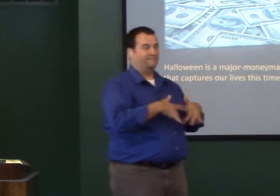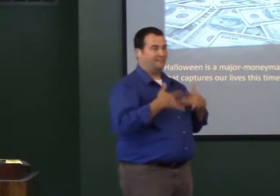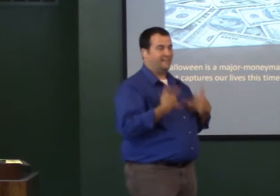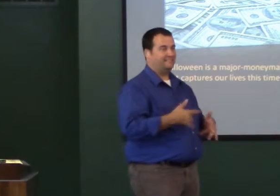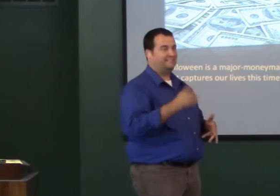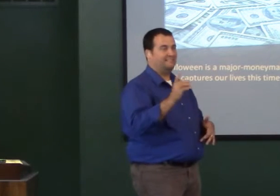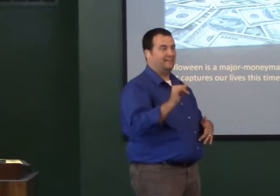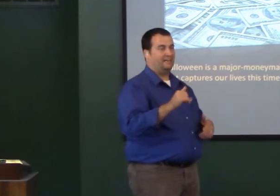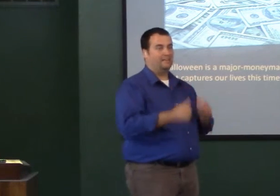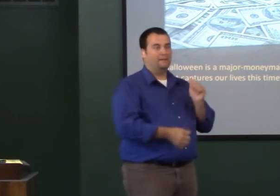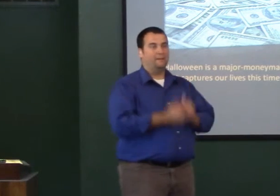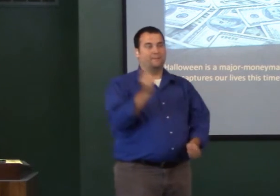And